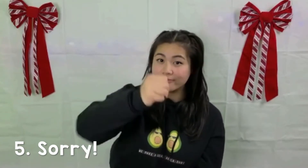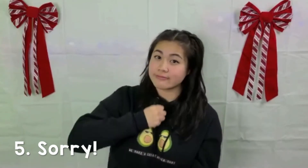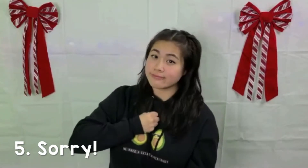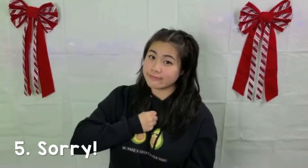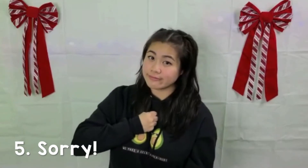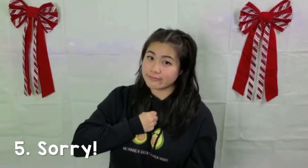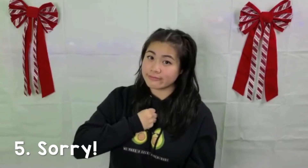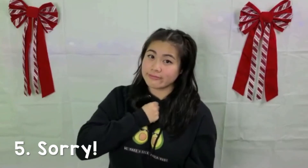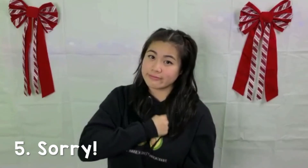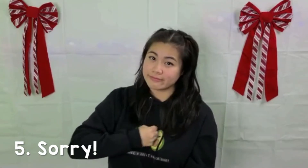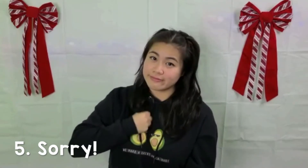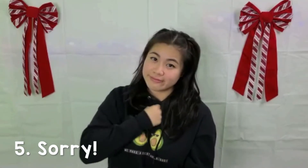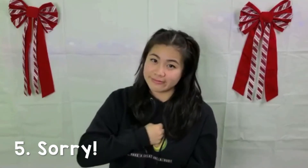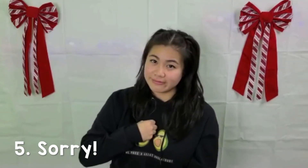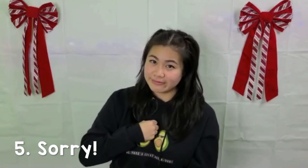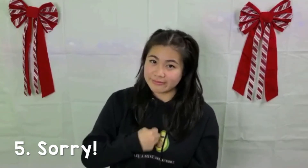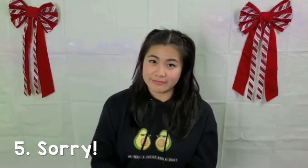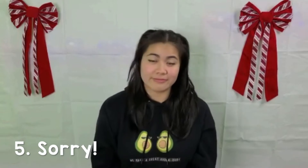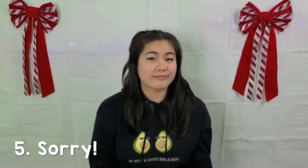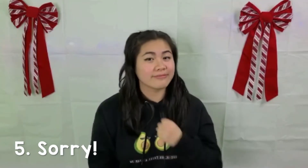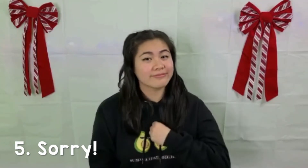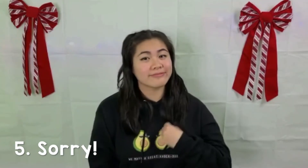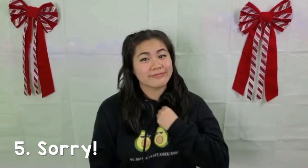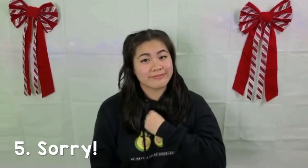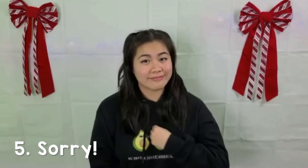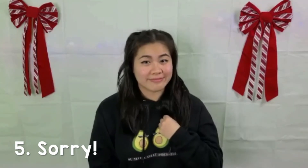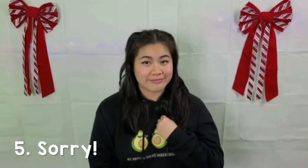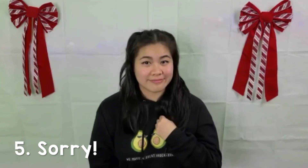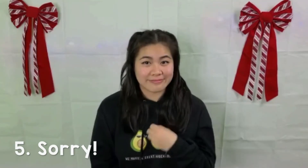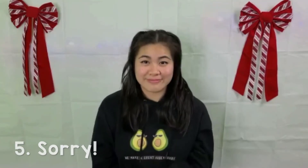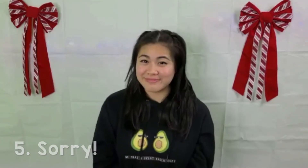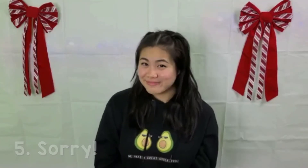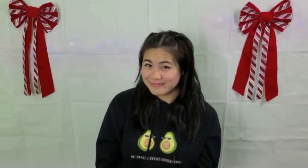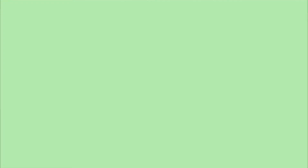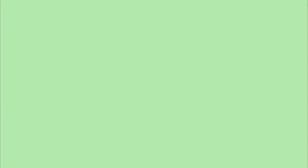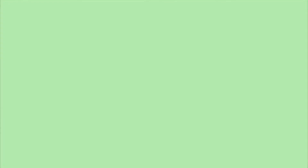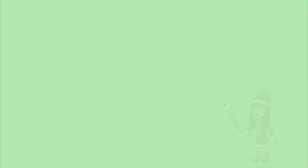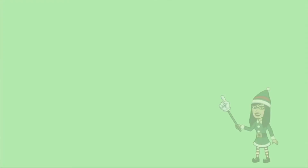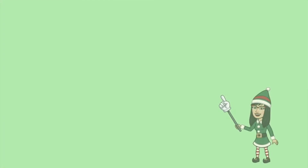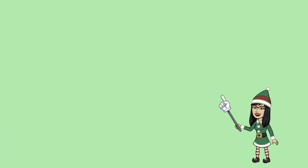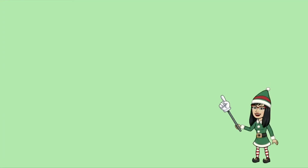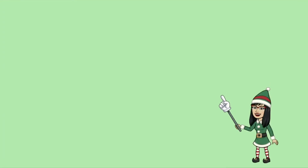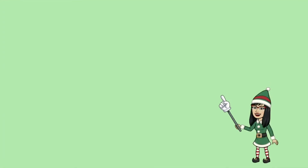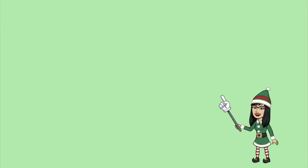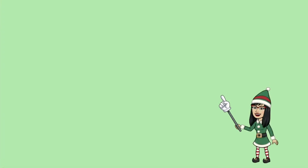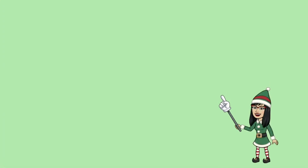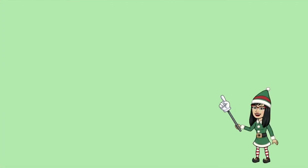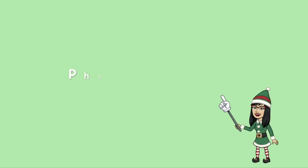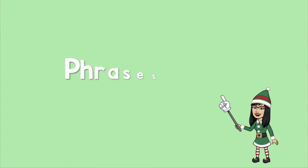S, and you're going to rub it in a circle on your chest, and that's sorry. All right, now it's time to practice